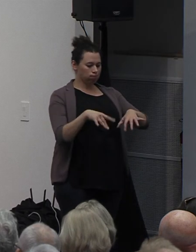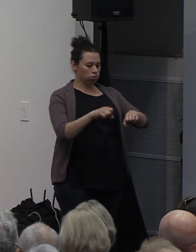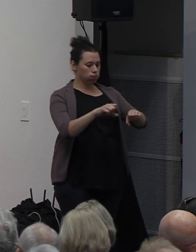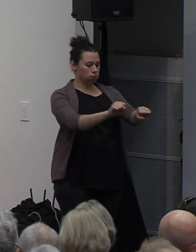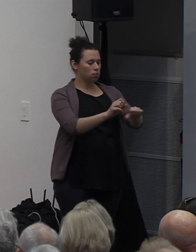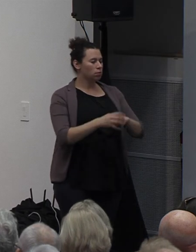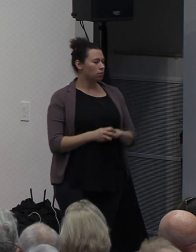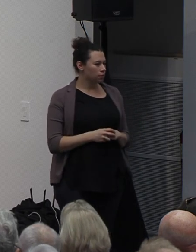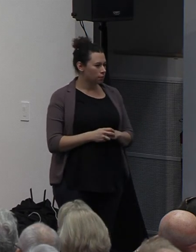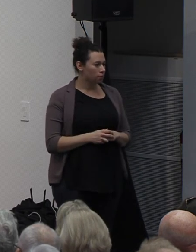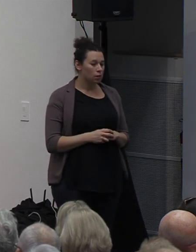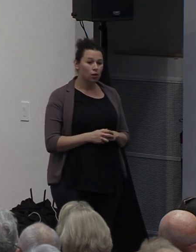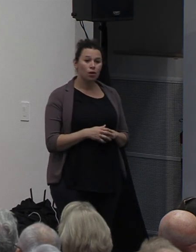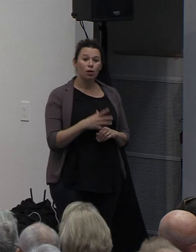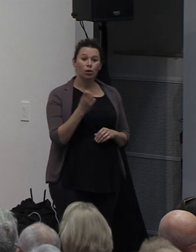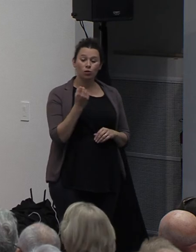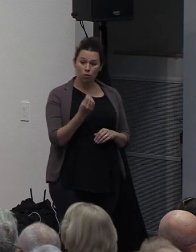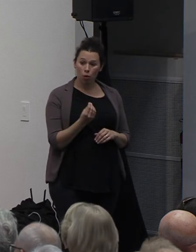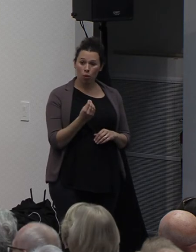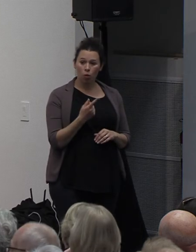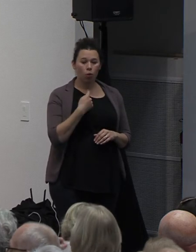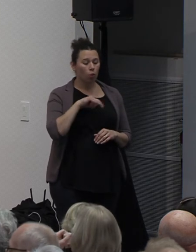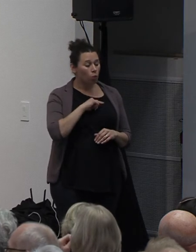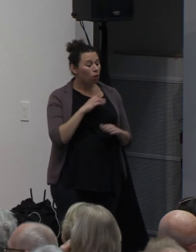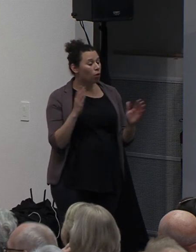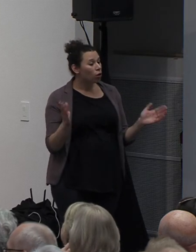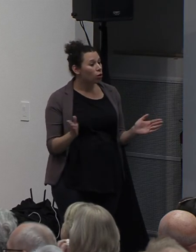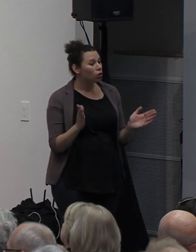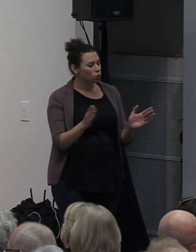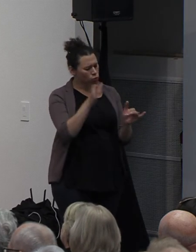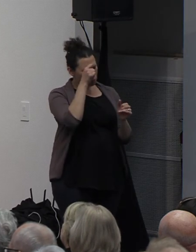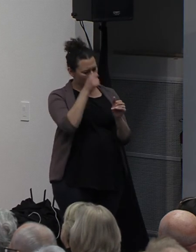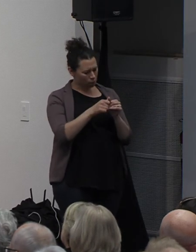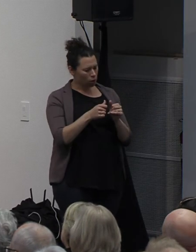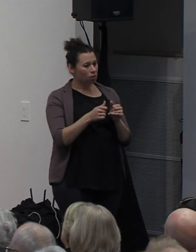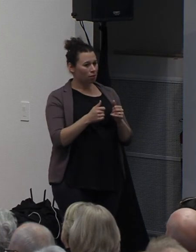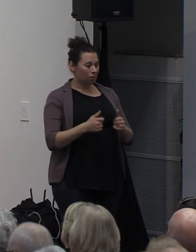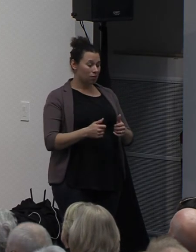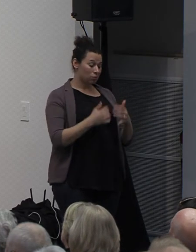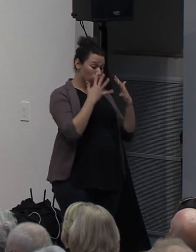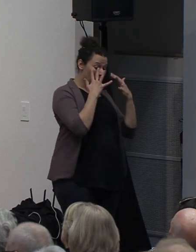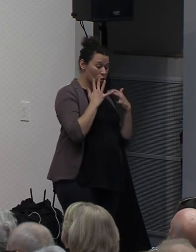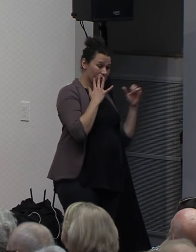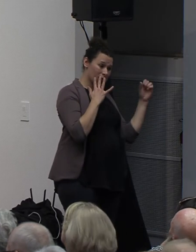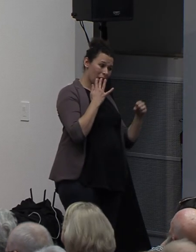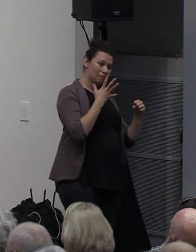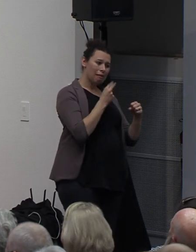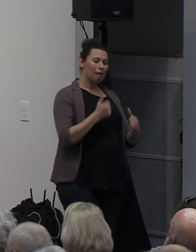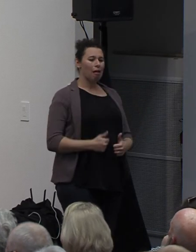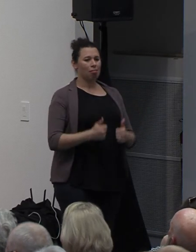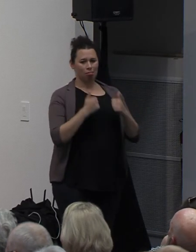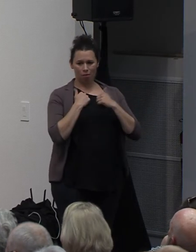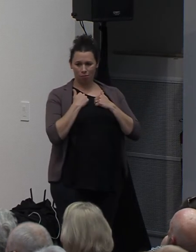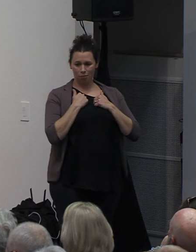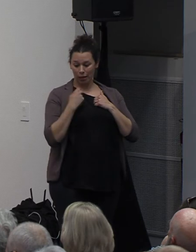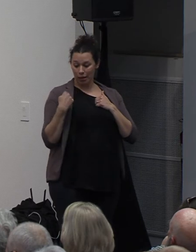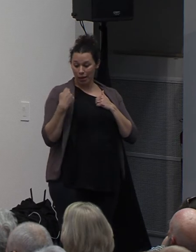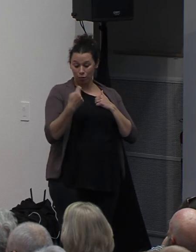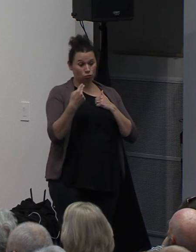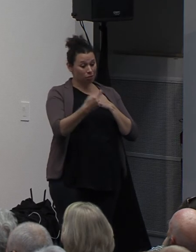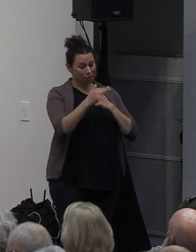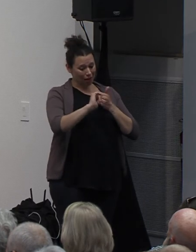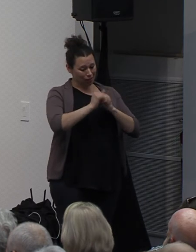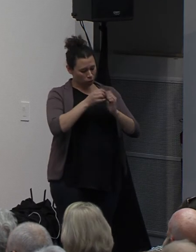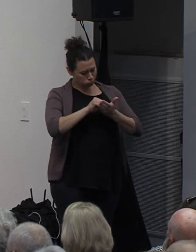tragedy, but we are also encouraged to remember life and how history is a documentation of life, and that life is